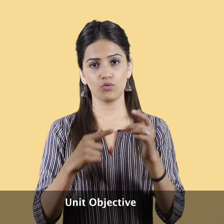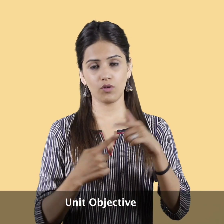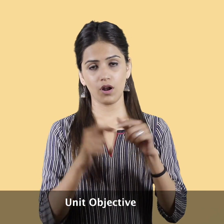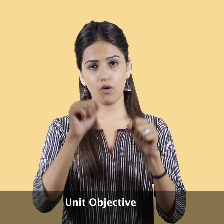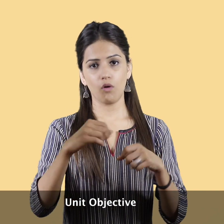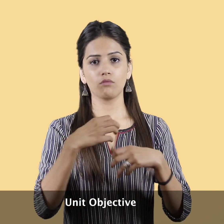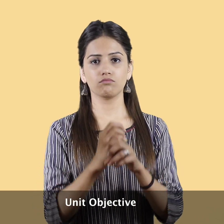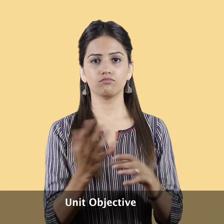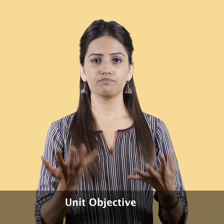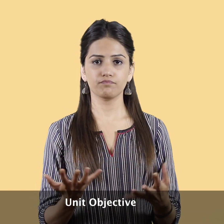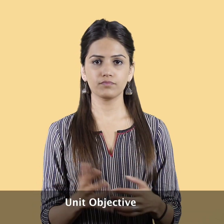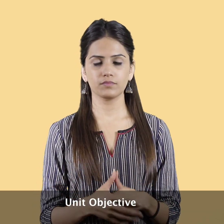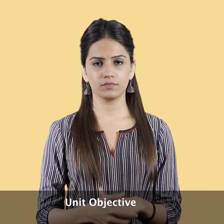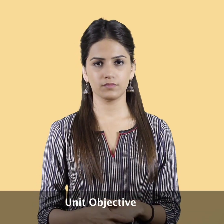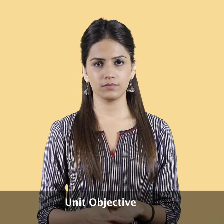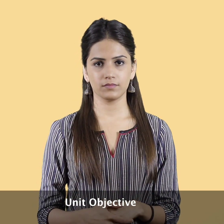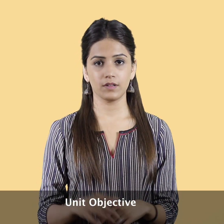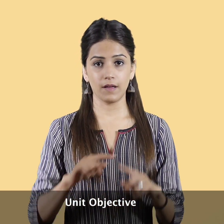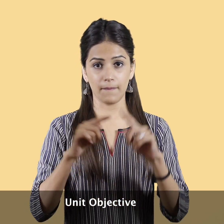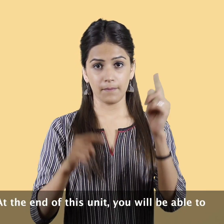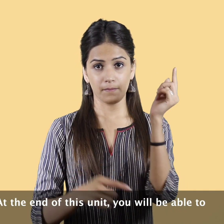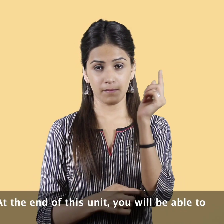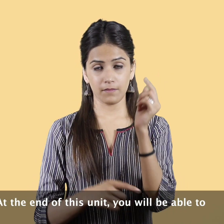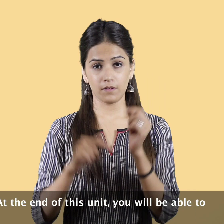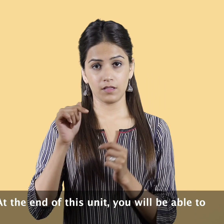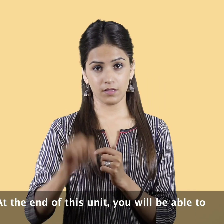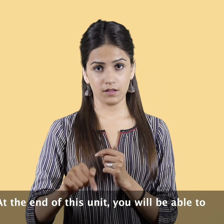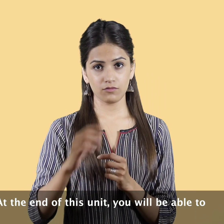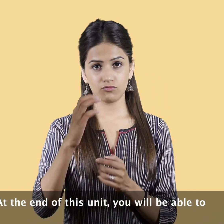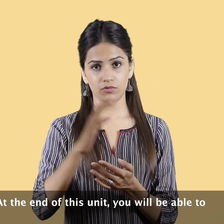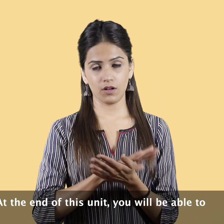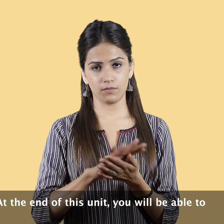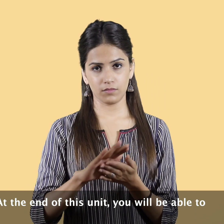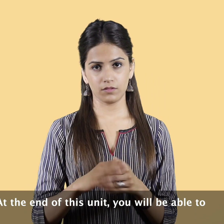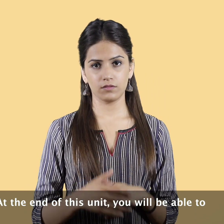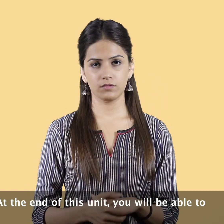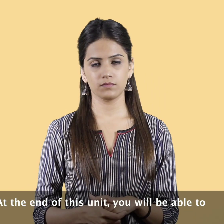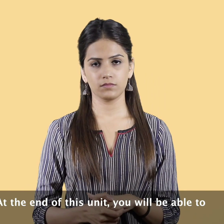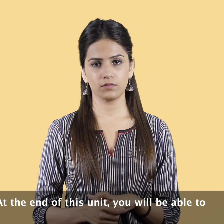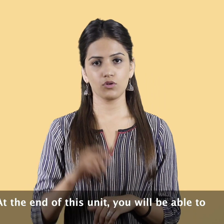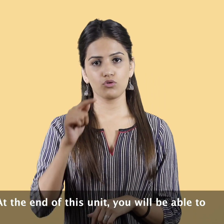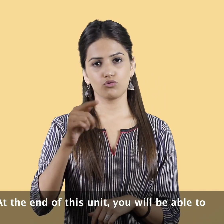Unit objective. At the end of this unit, you will be able to